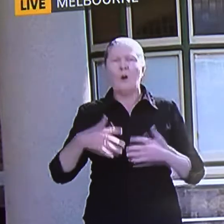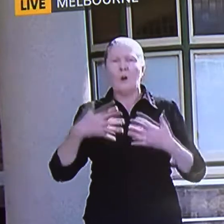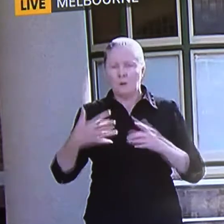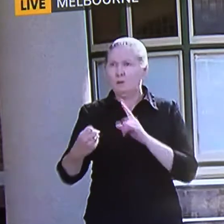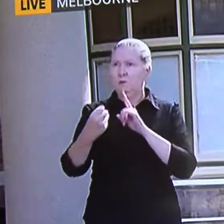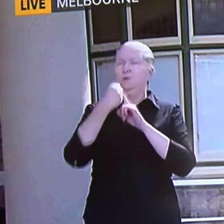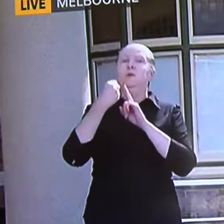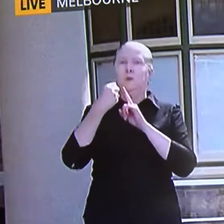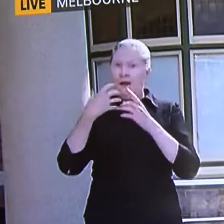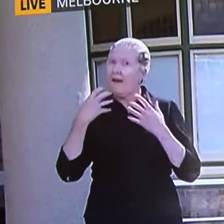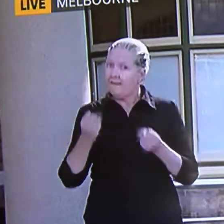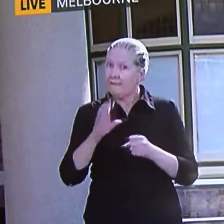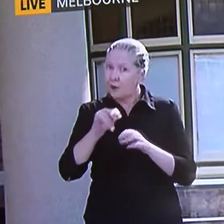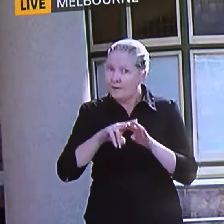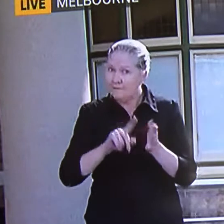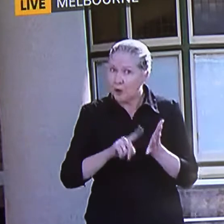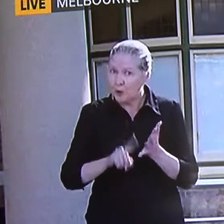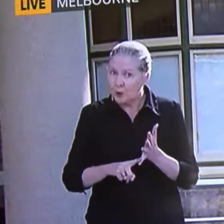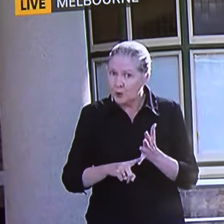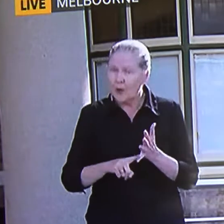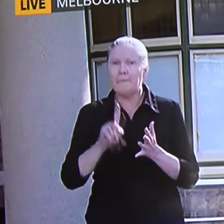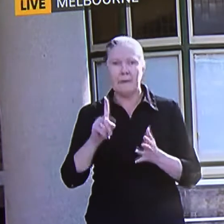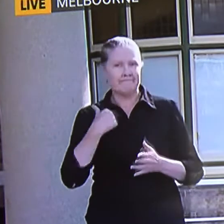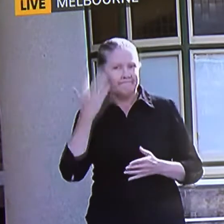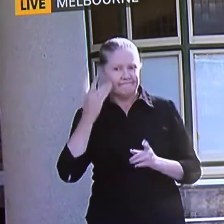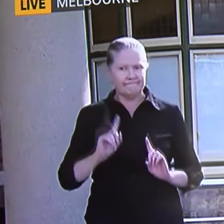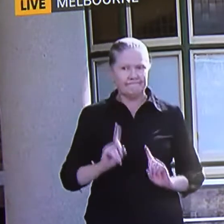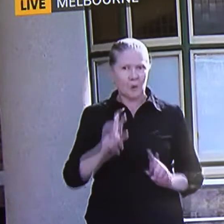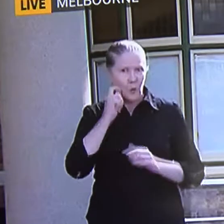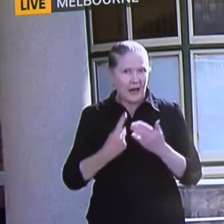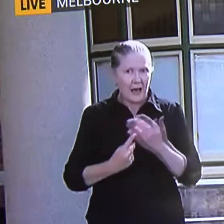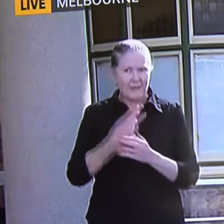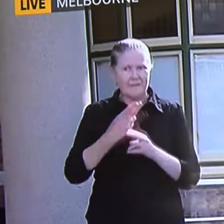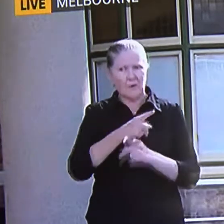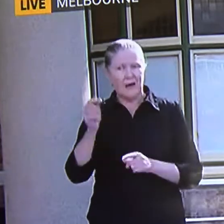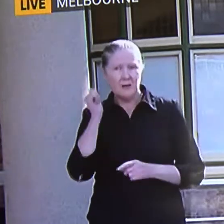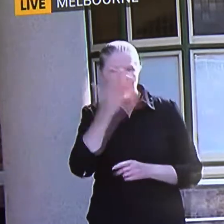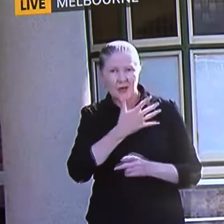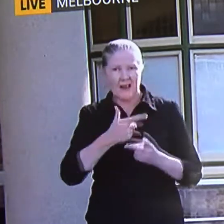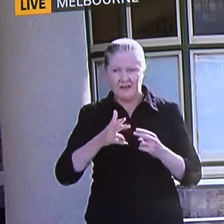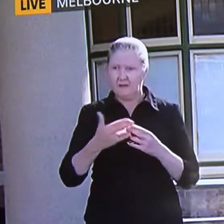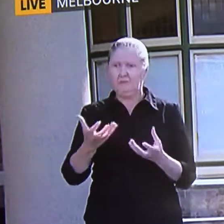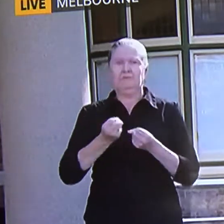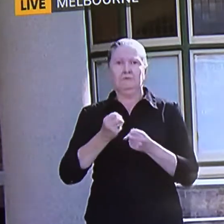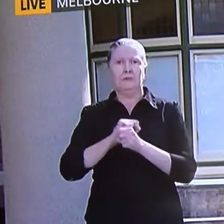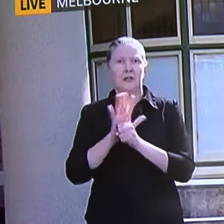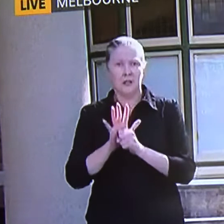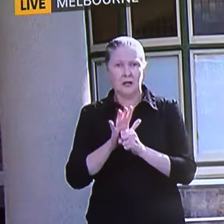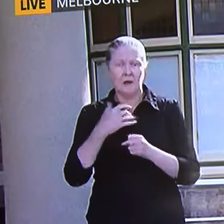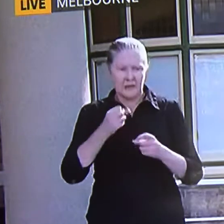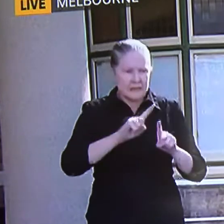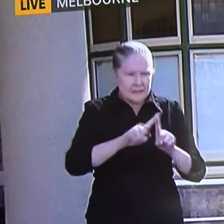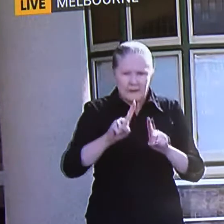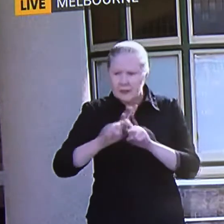by influenza, and we still know very little about what will happen with COVID-19. And in all of our projects, there's